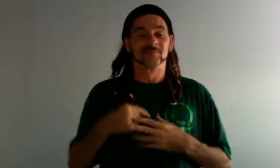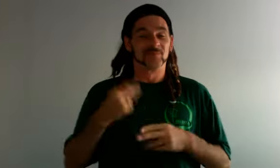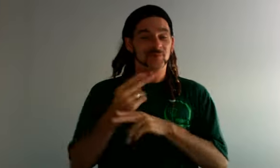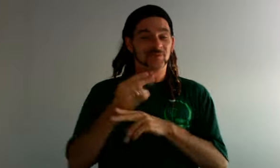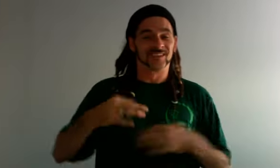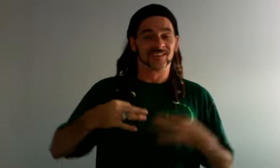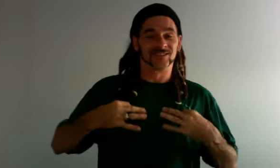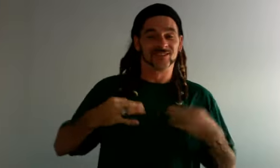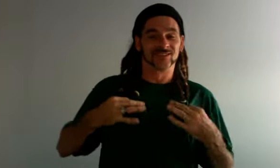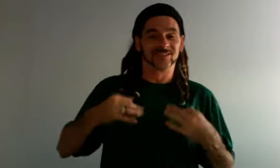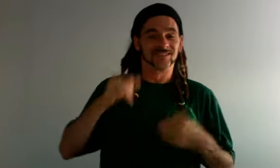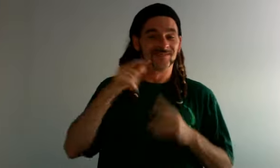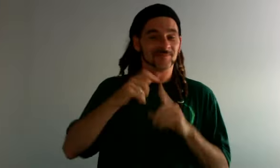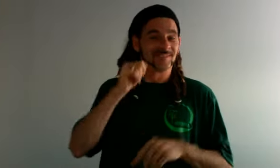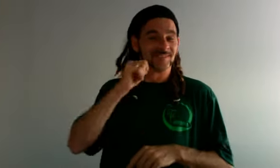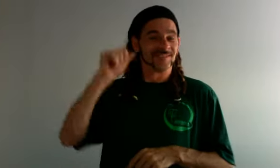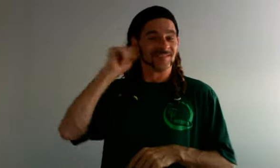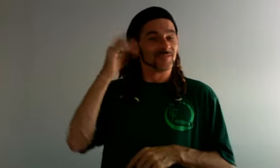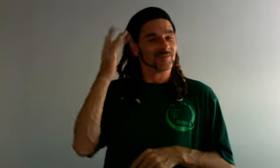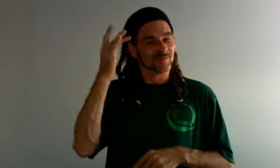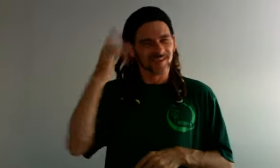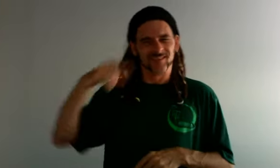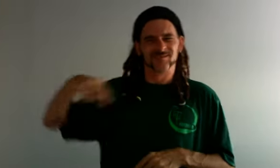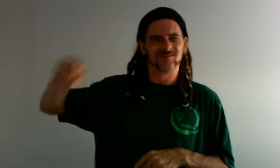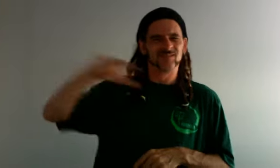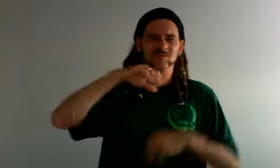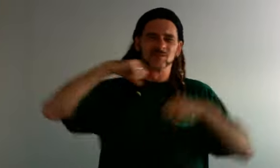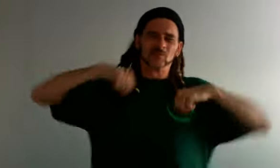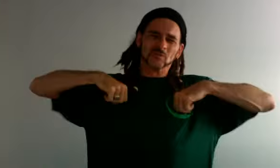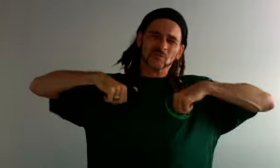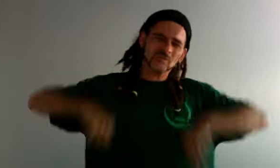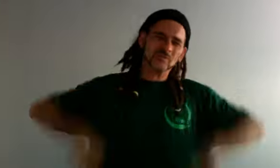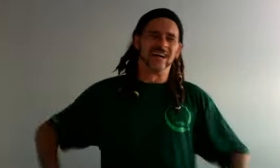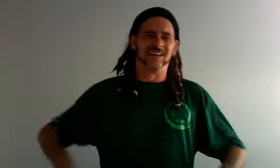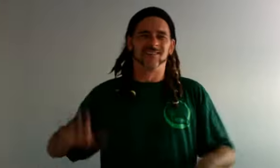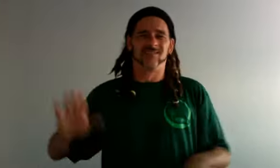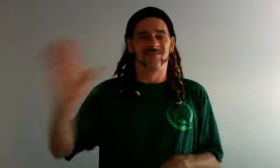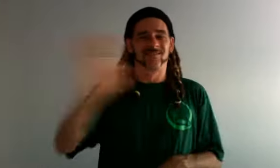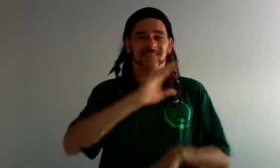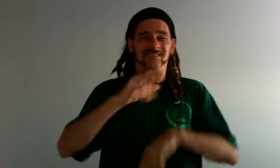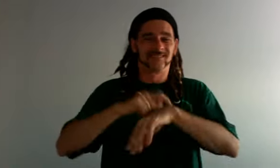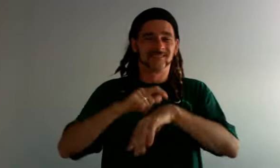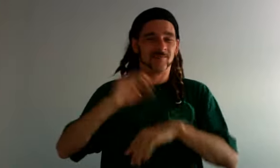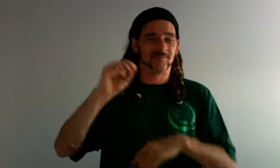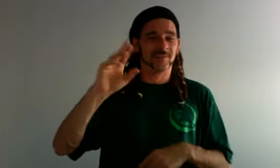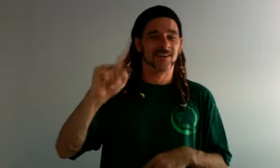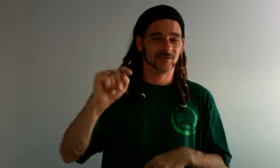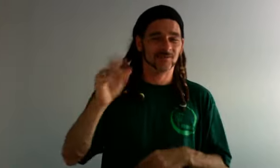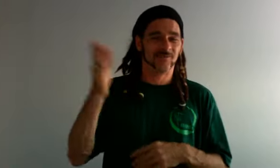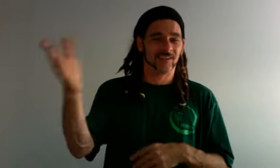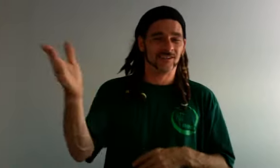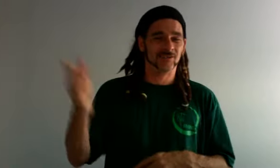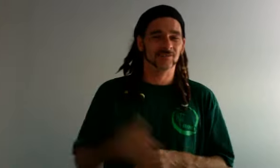to tell them all. I've pulled people's covers who aren't known, have given up information on other crimes. I mean, I'm not known that I